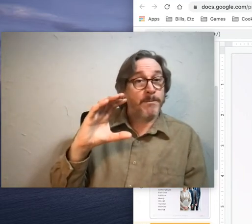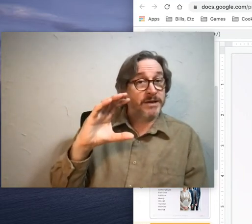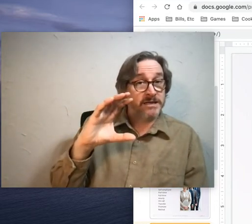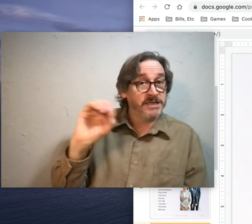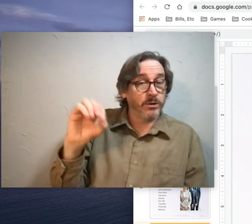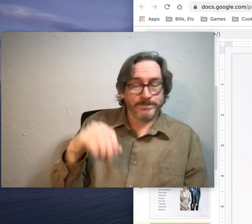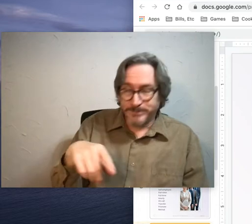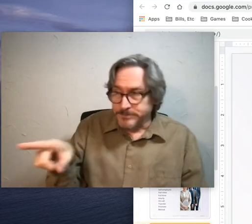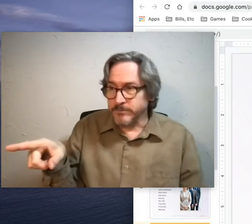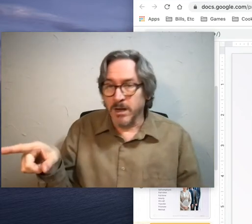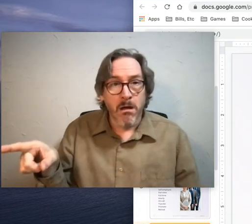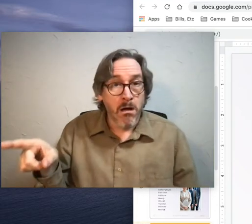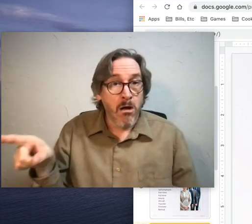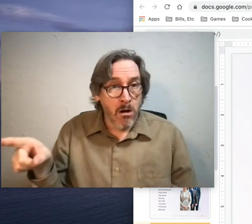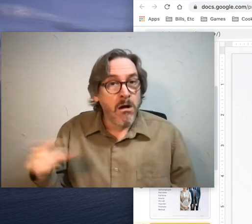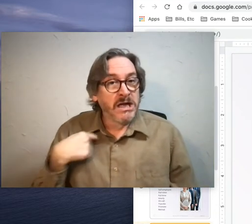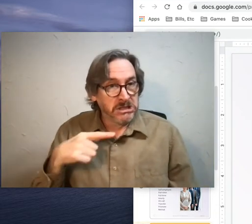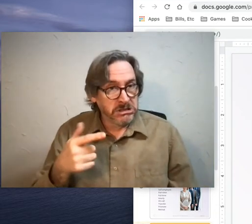Company seal.